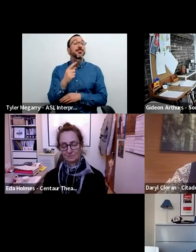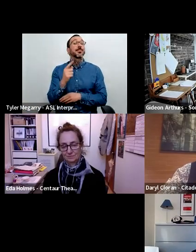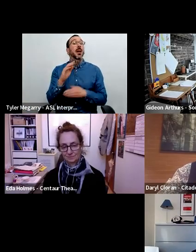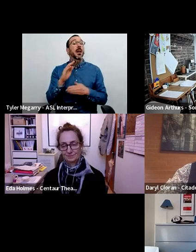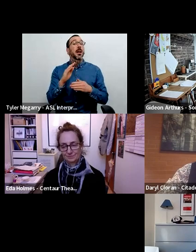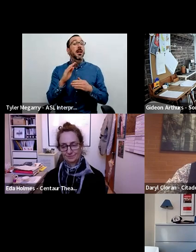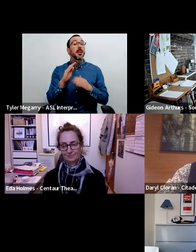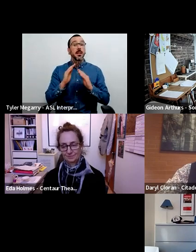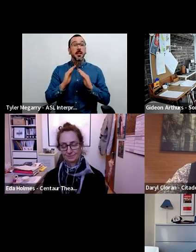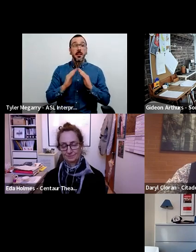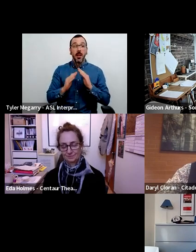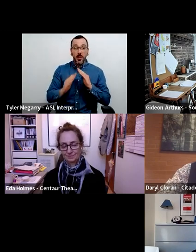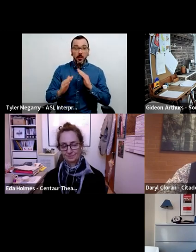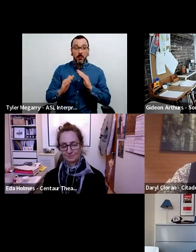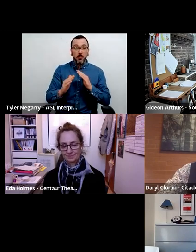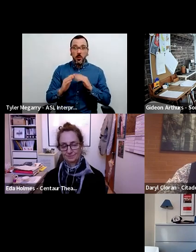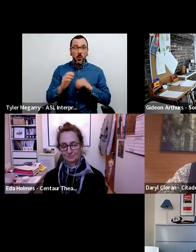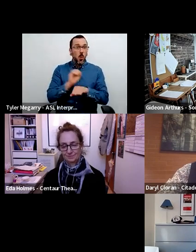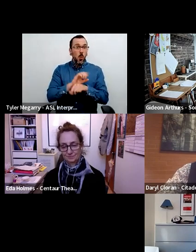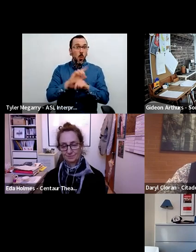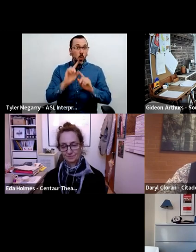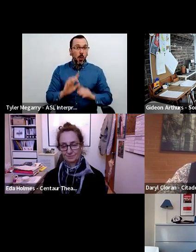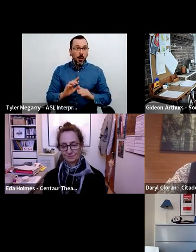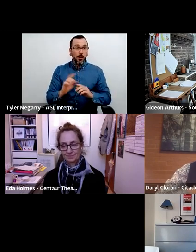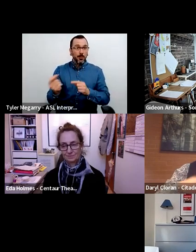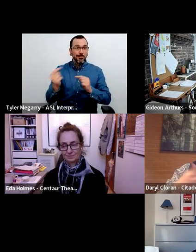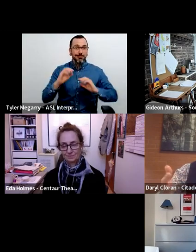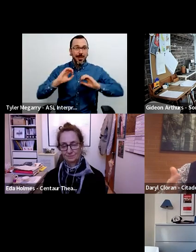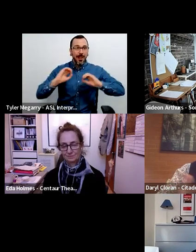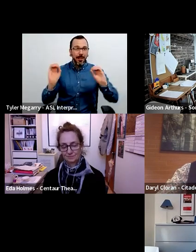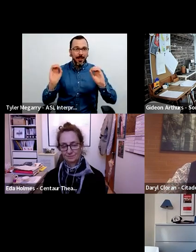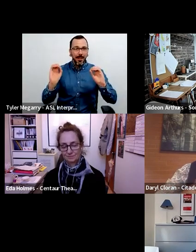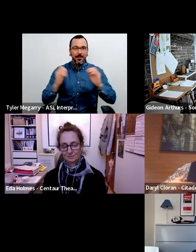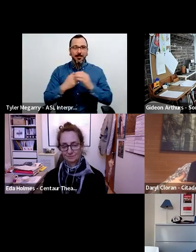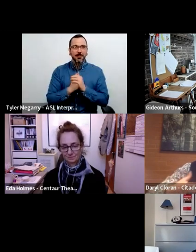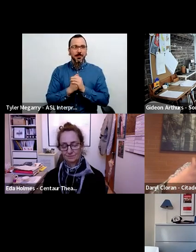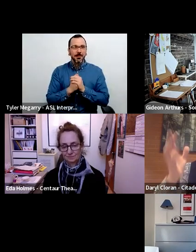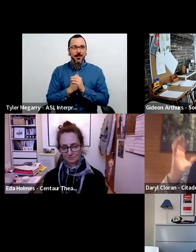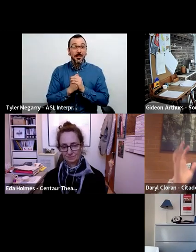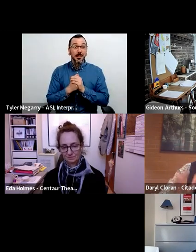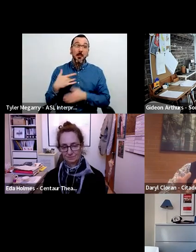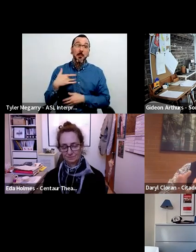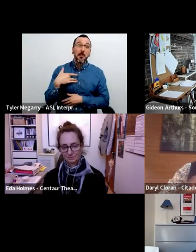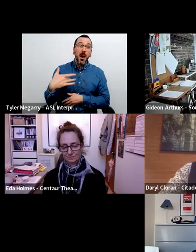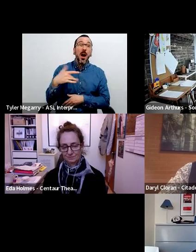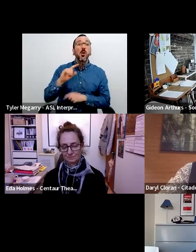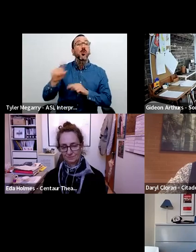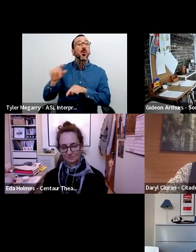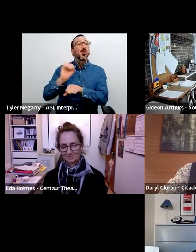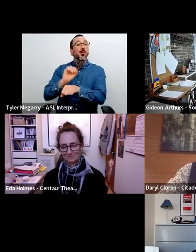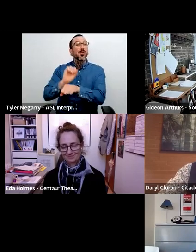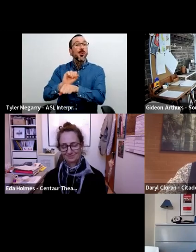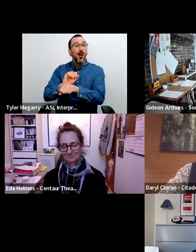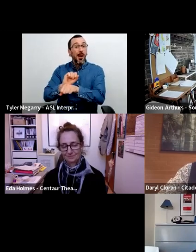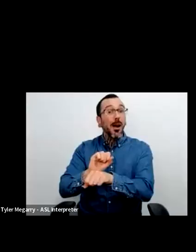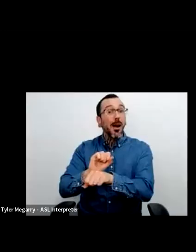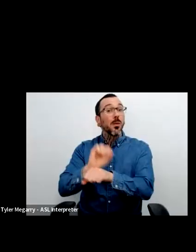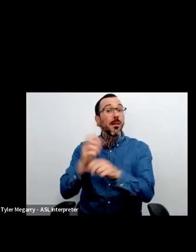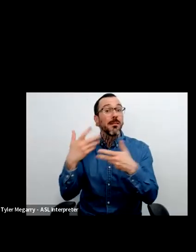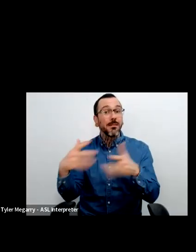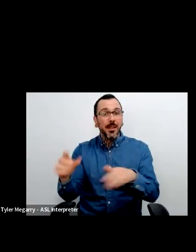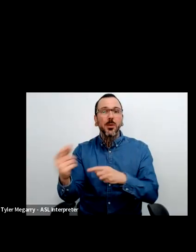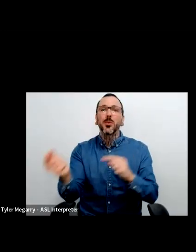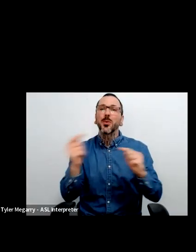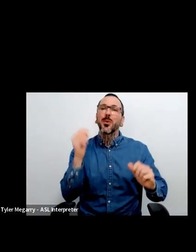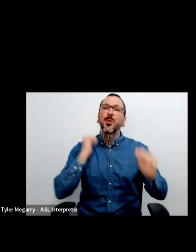again to come see shows here. So not just getting them out of the house, but getting them out of the house and getting them all the way here has been a challenge